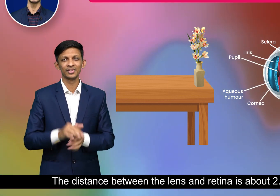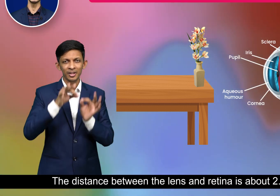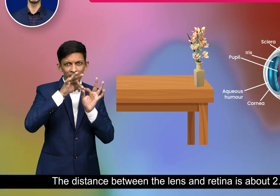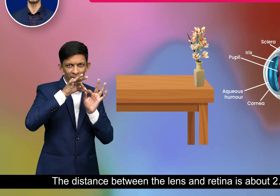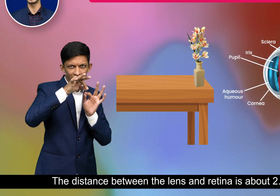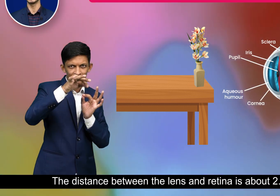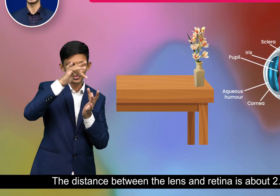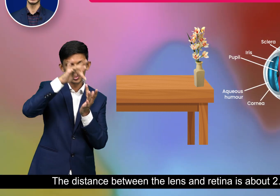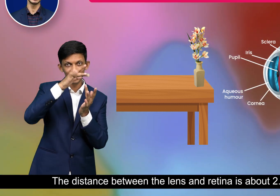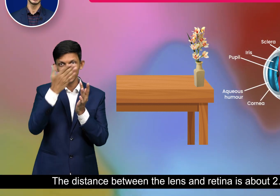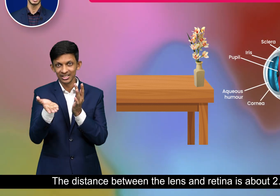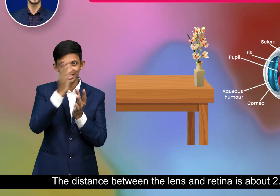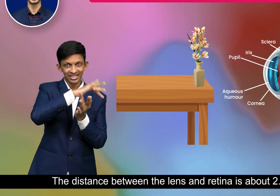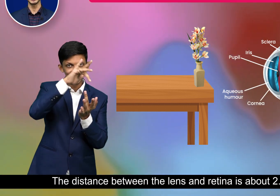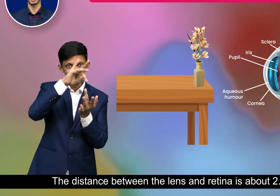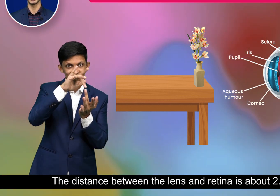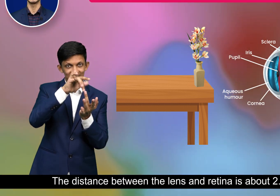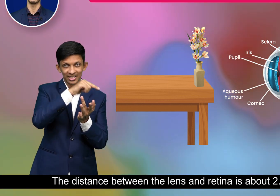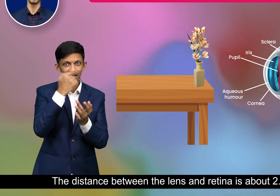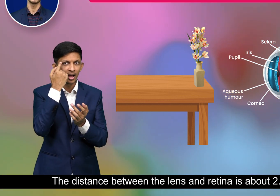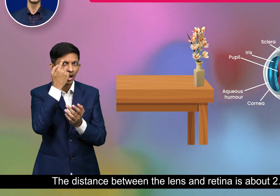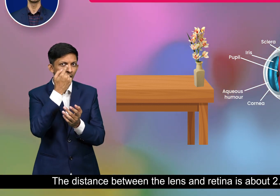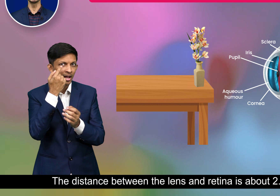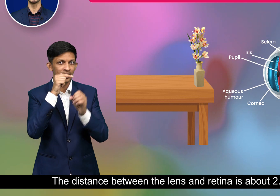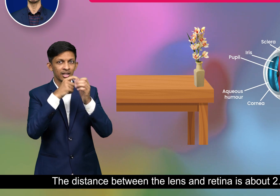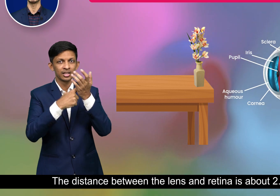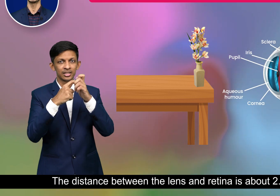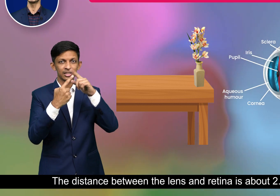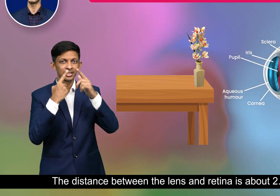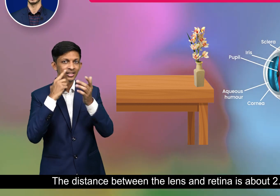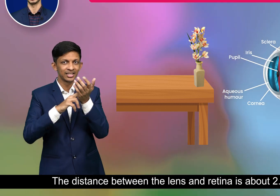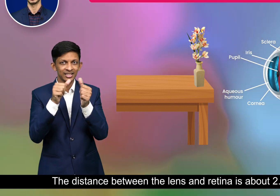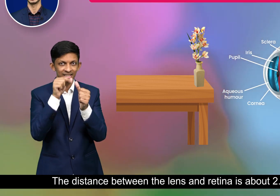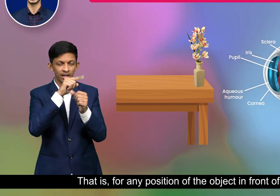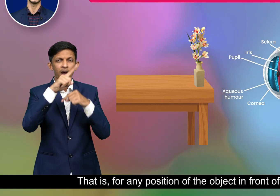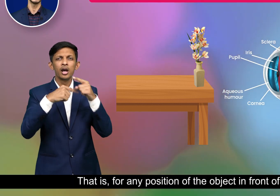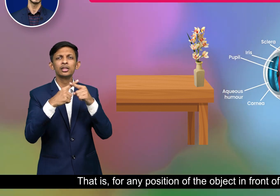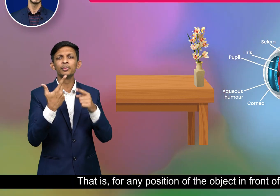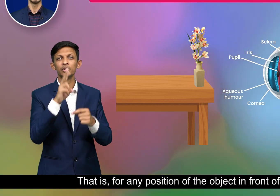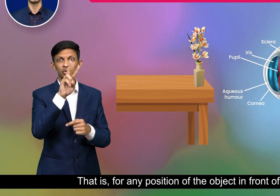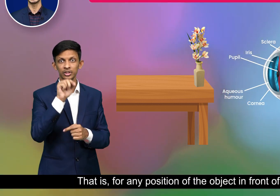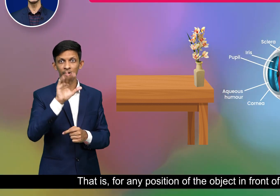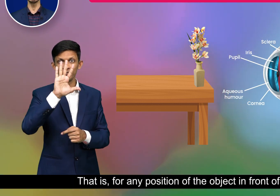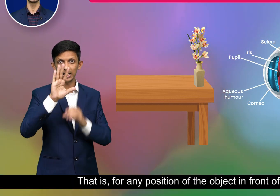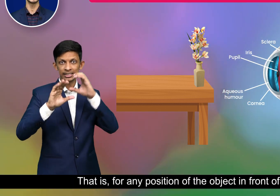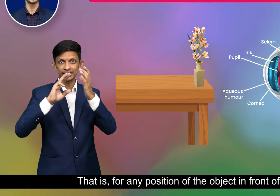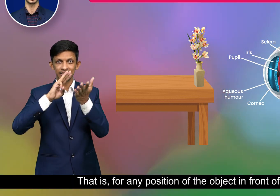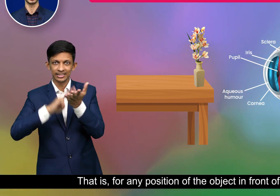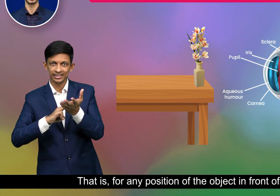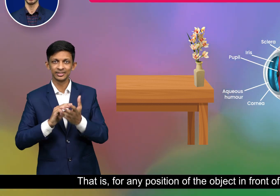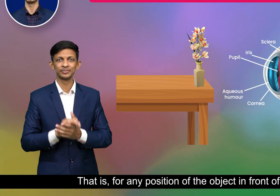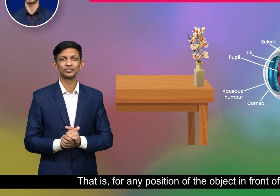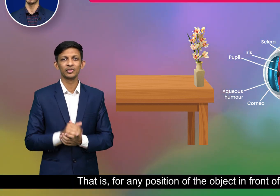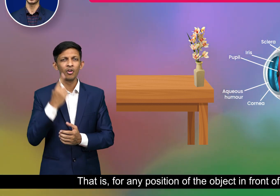The distance between the lens and retina is about 2.5 centimeters. That is, for any